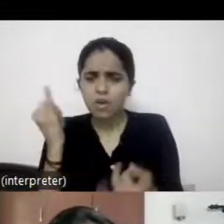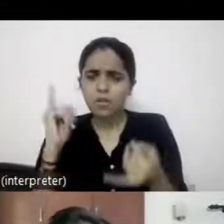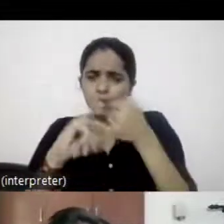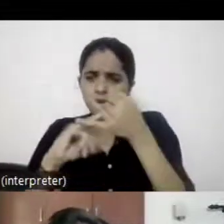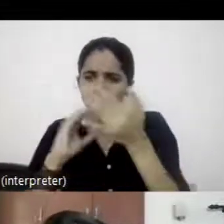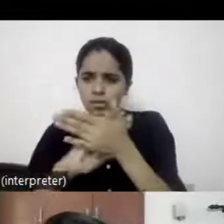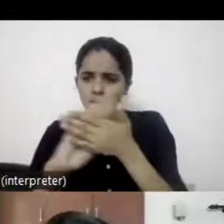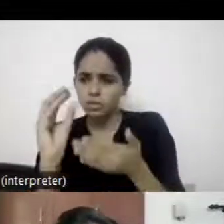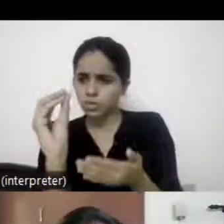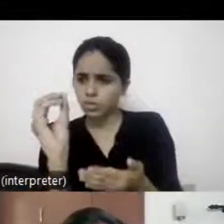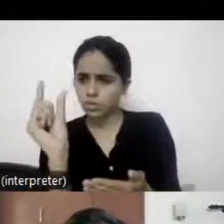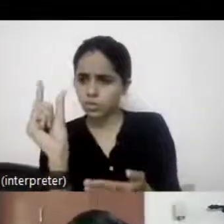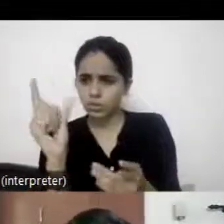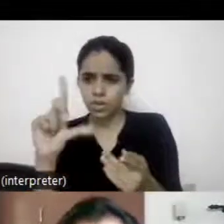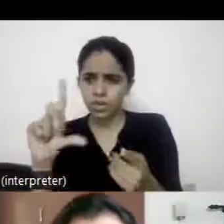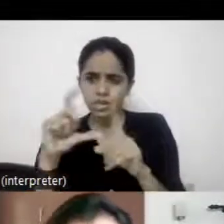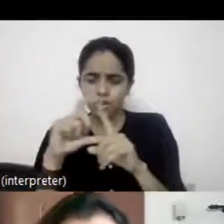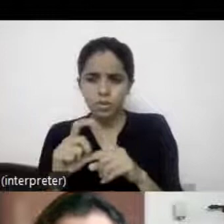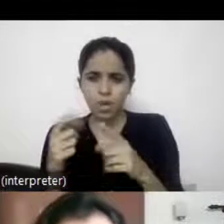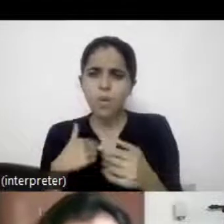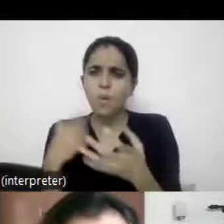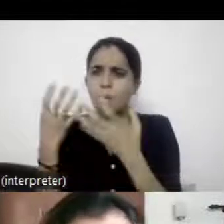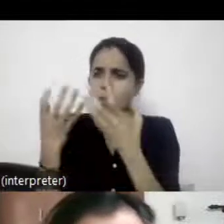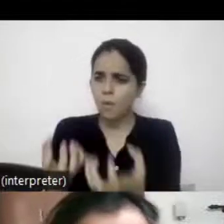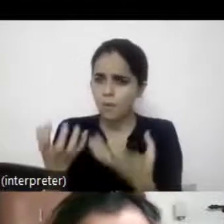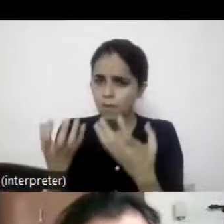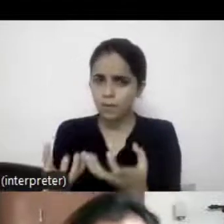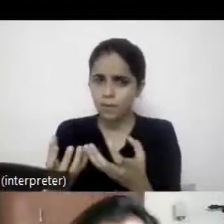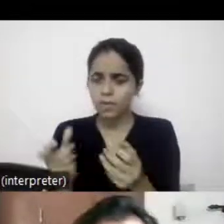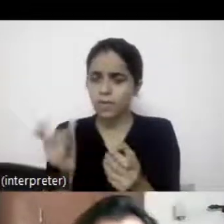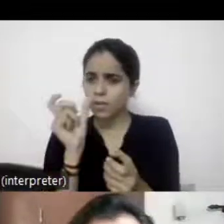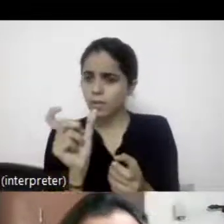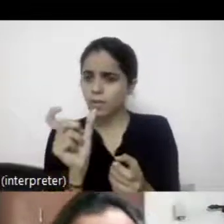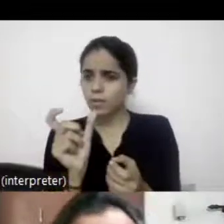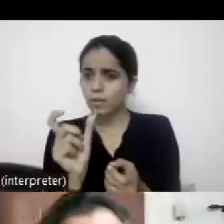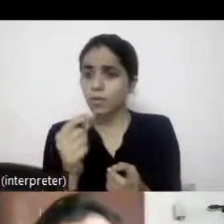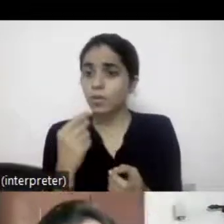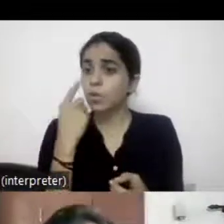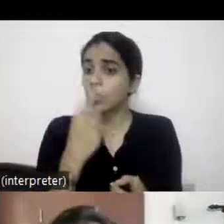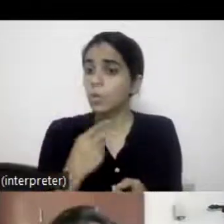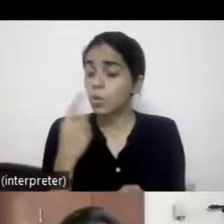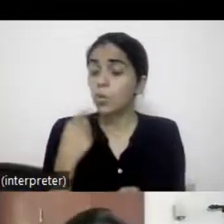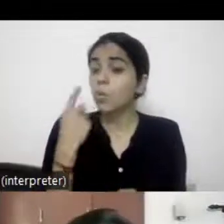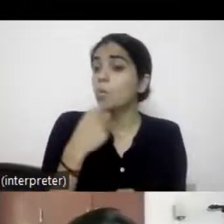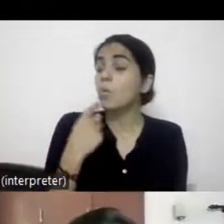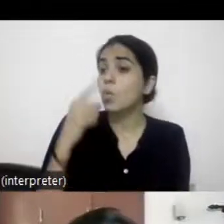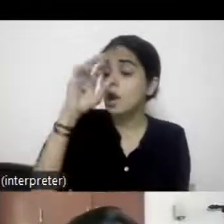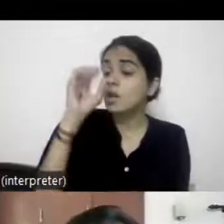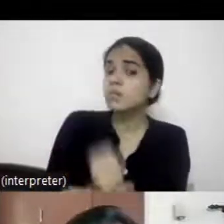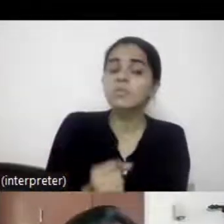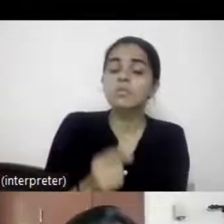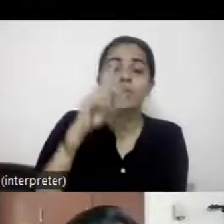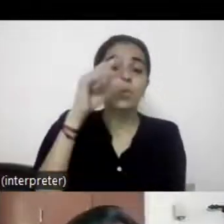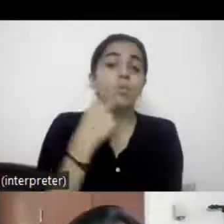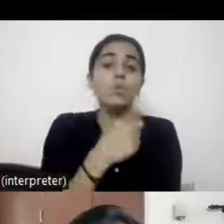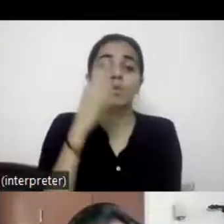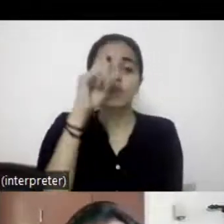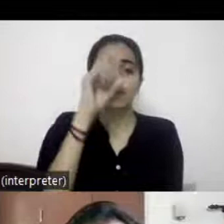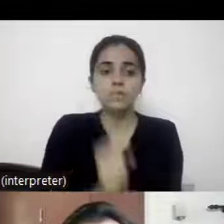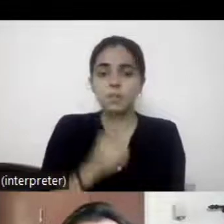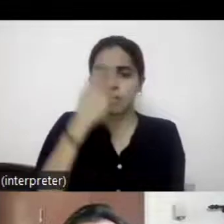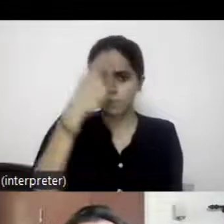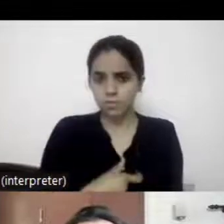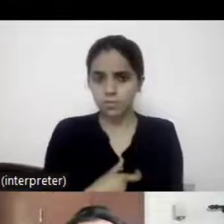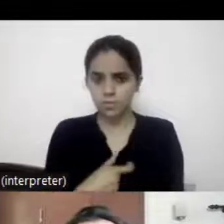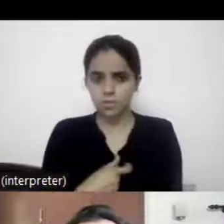is something that I want you all to ponder over. Who is deciding this should? And who